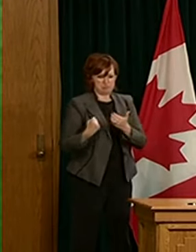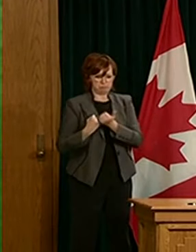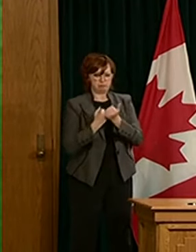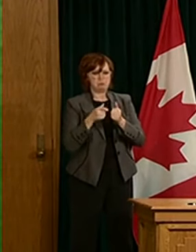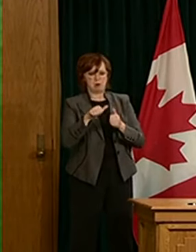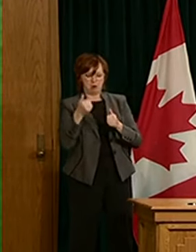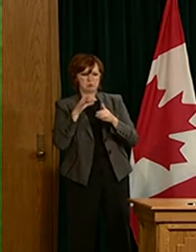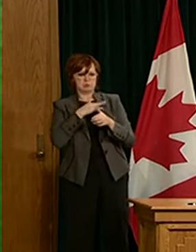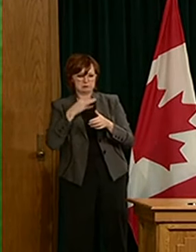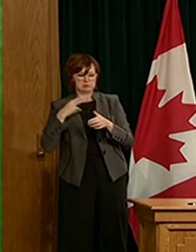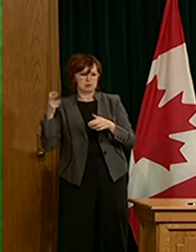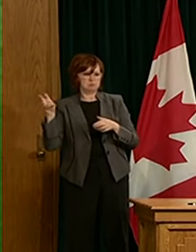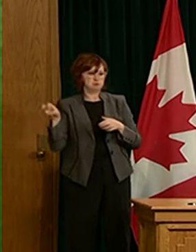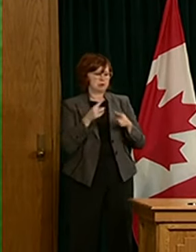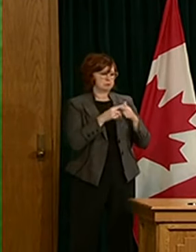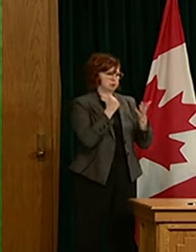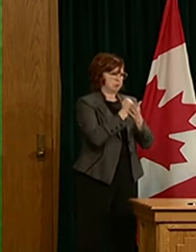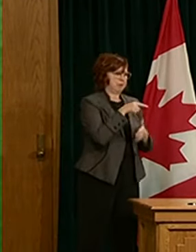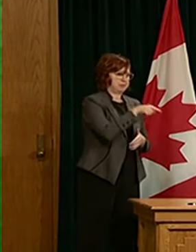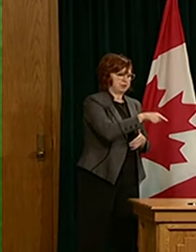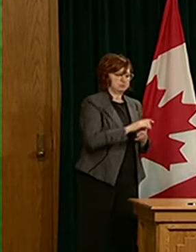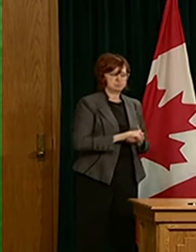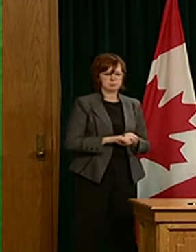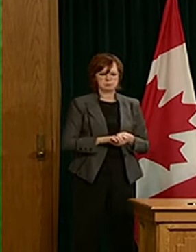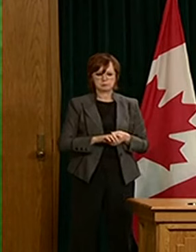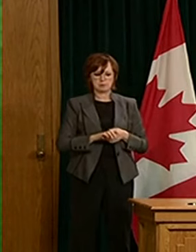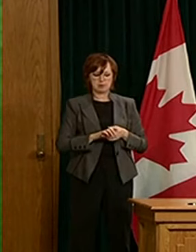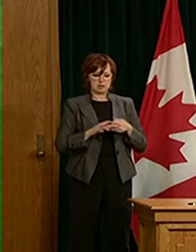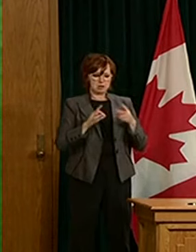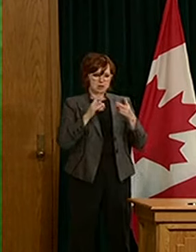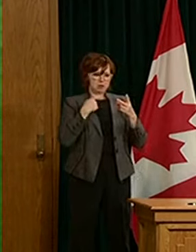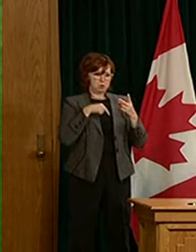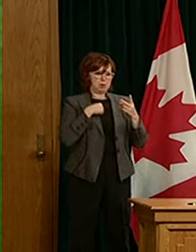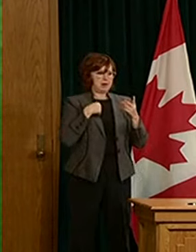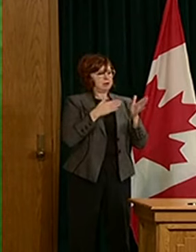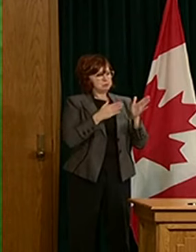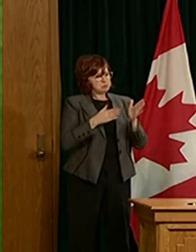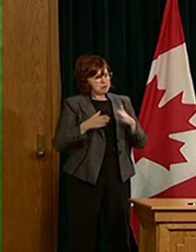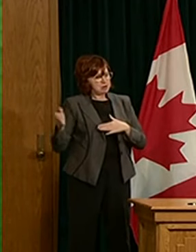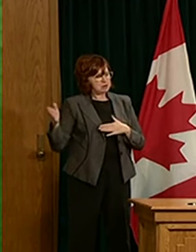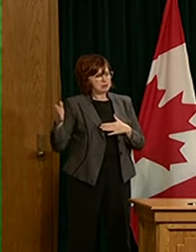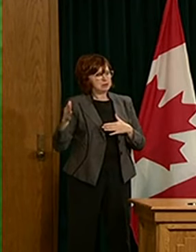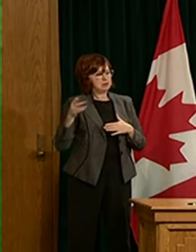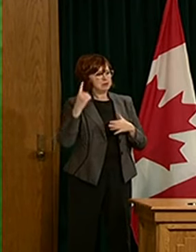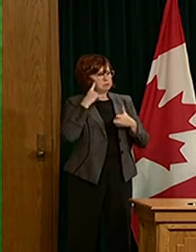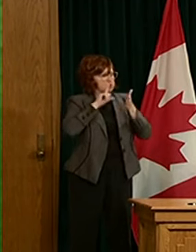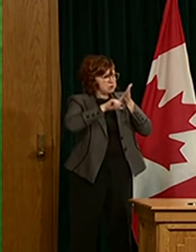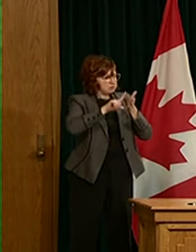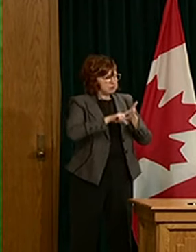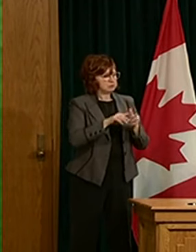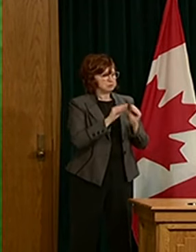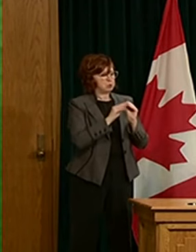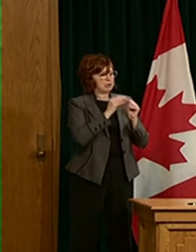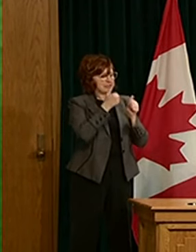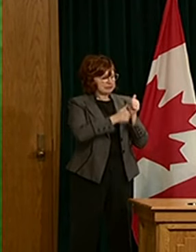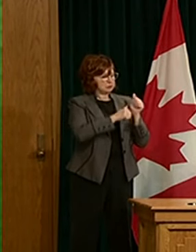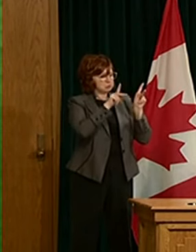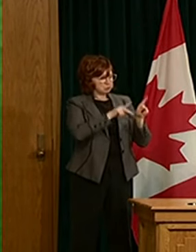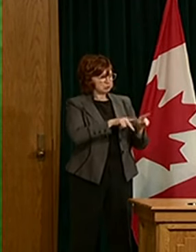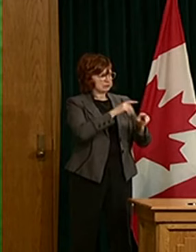forward is also looking at the processes around case investigation and contact notification. We're looking